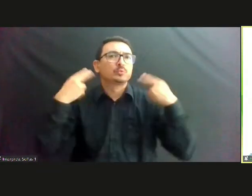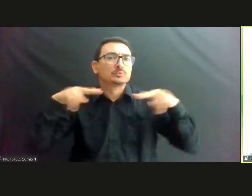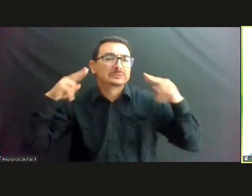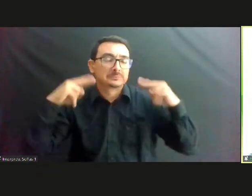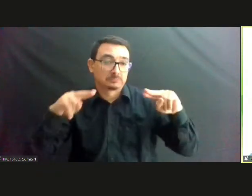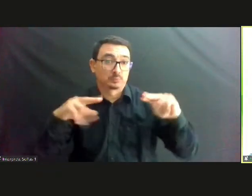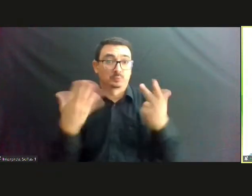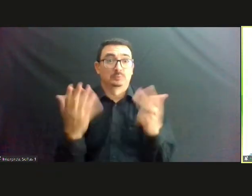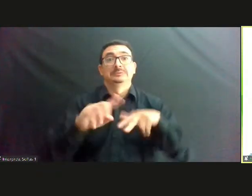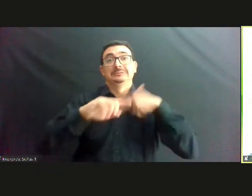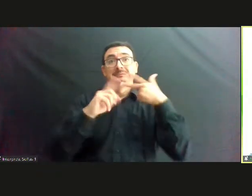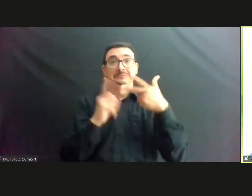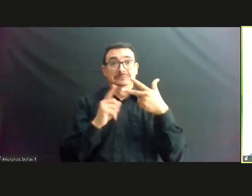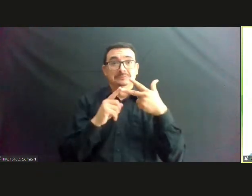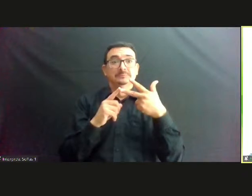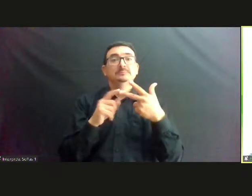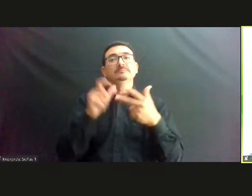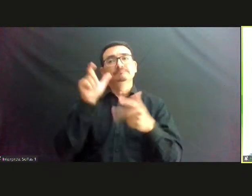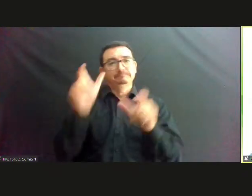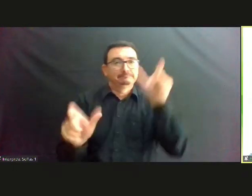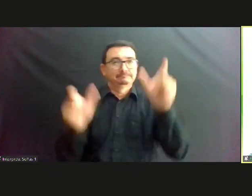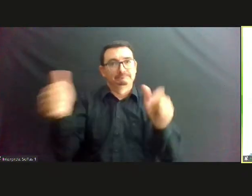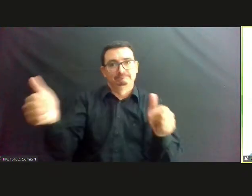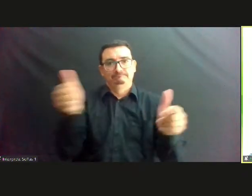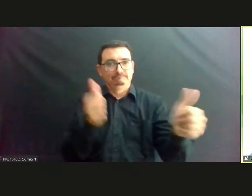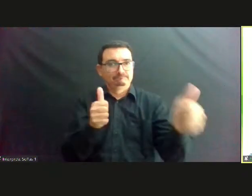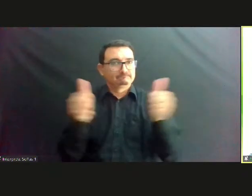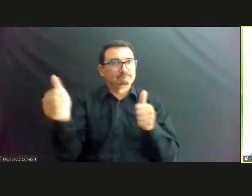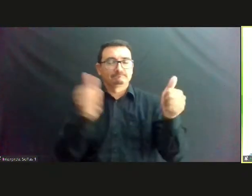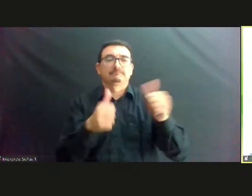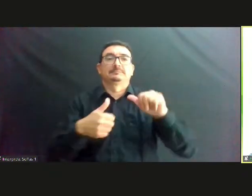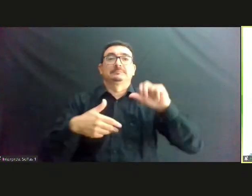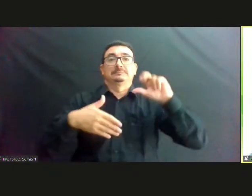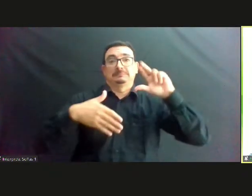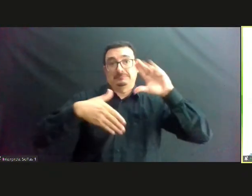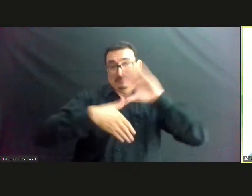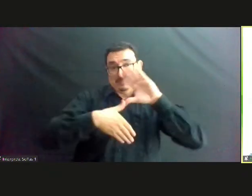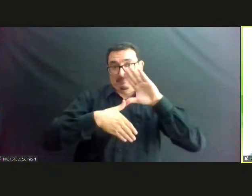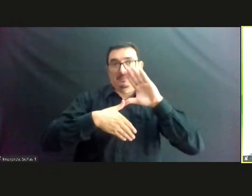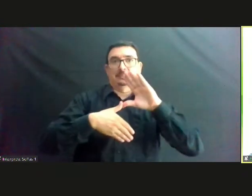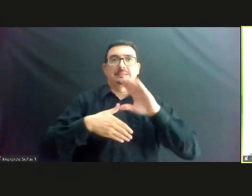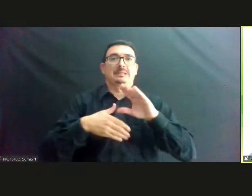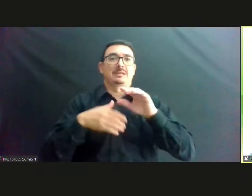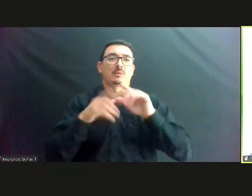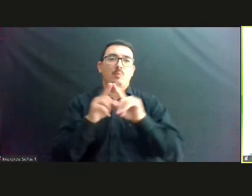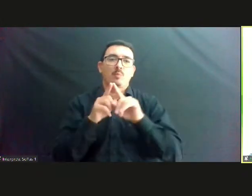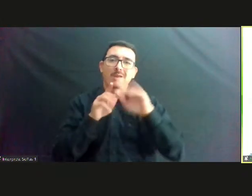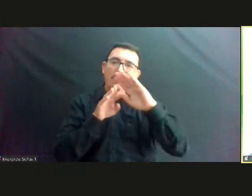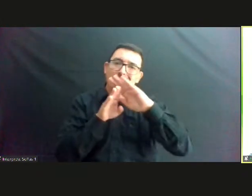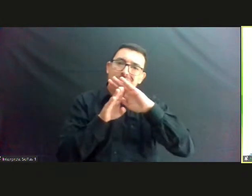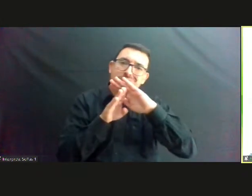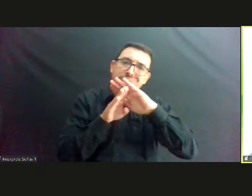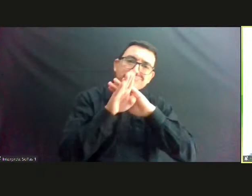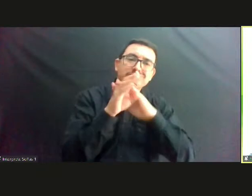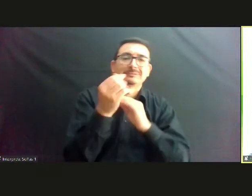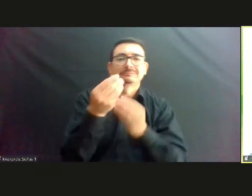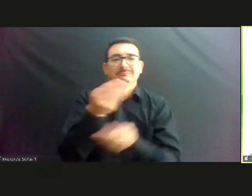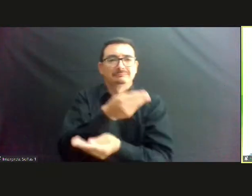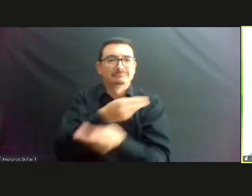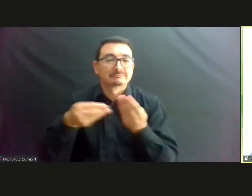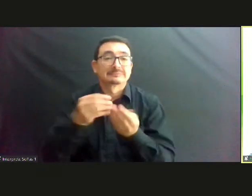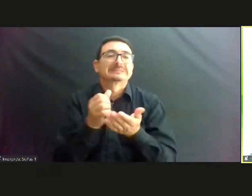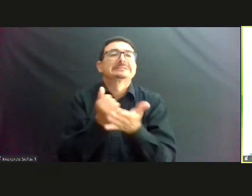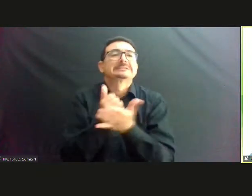of developing regions in global information and communication technology-enabled